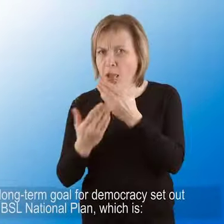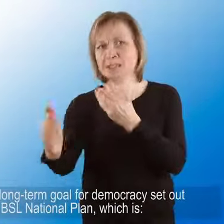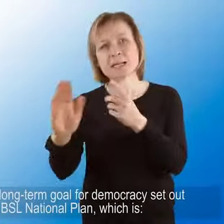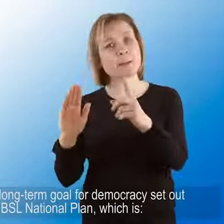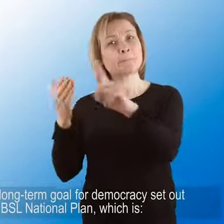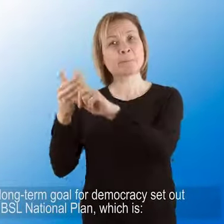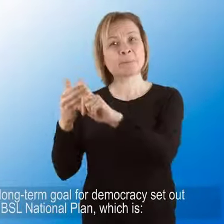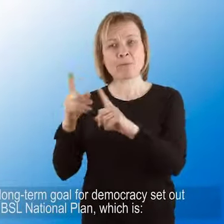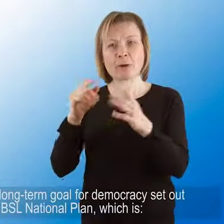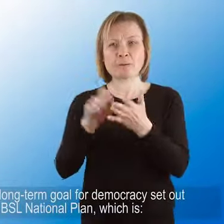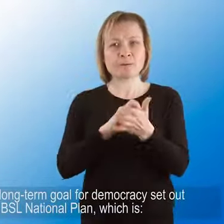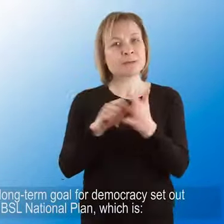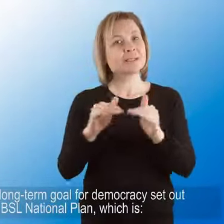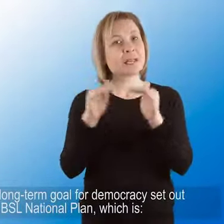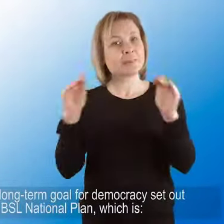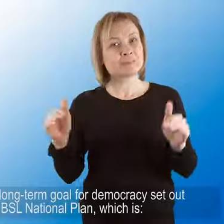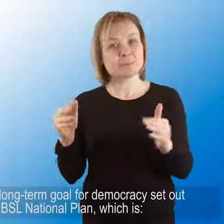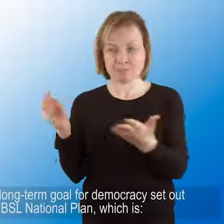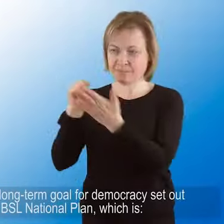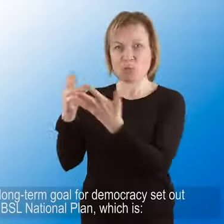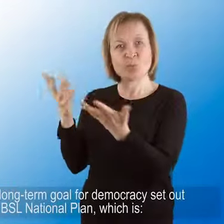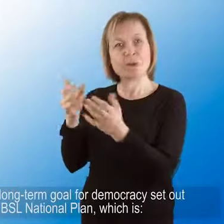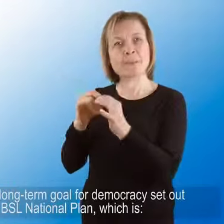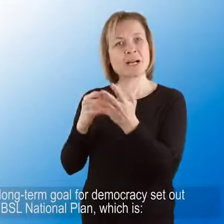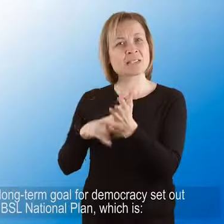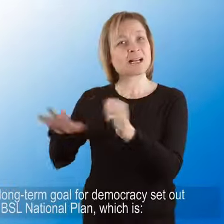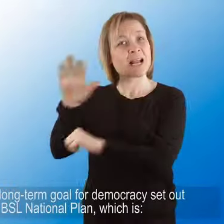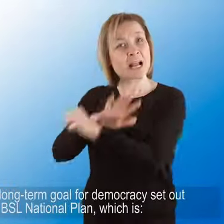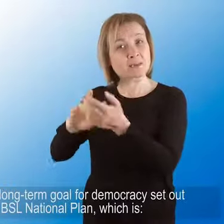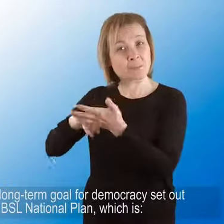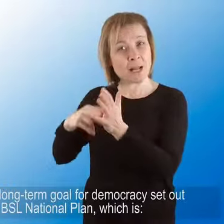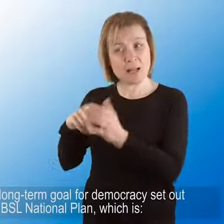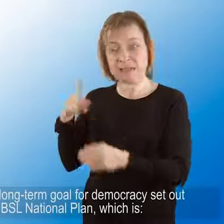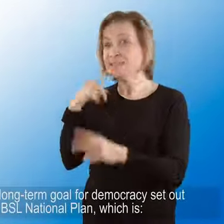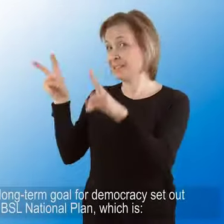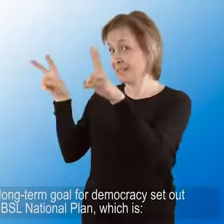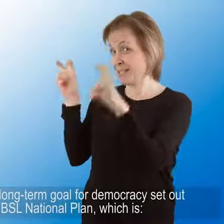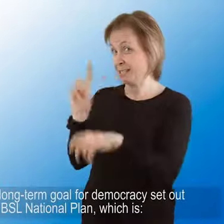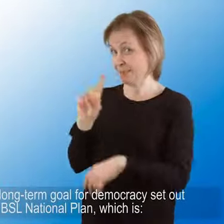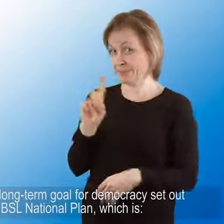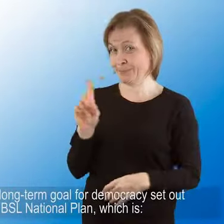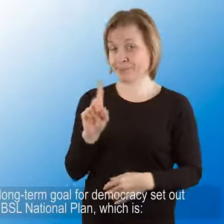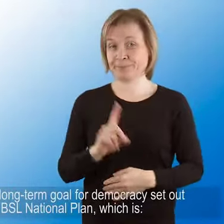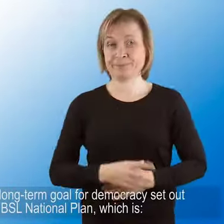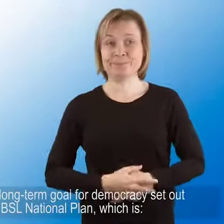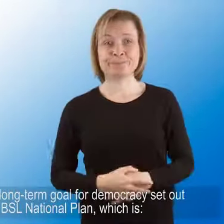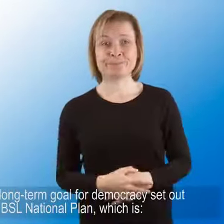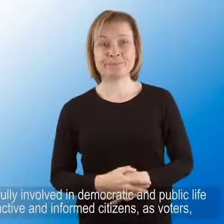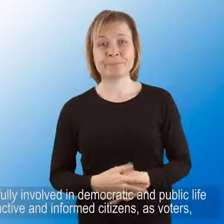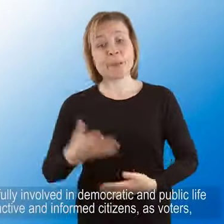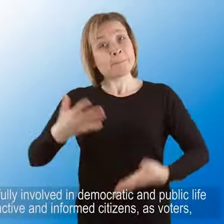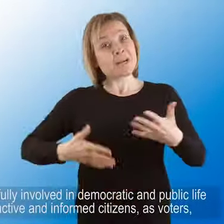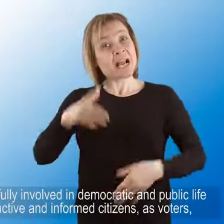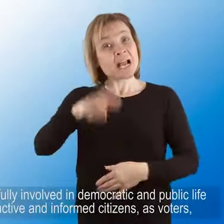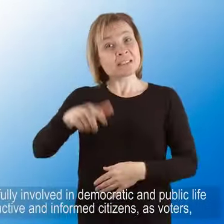We share the long-term goal for democracy set out in the BSL National Plan, which is